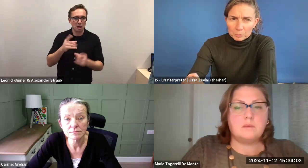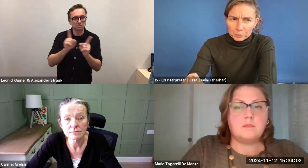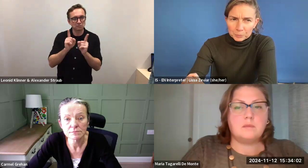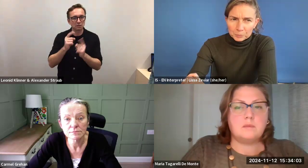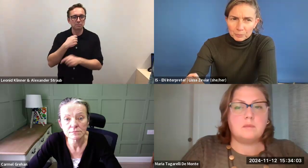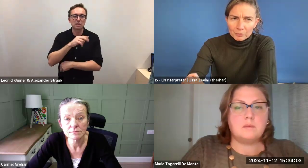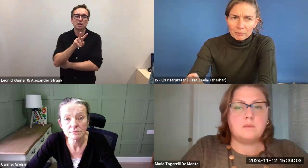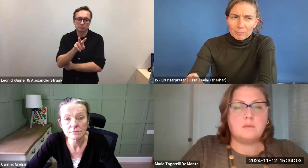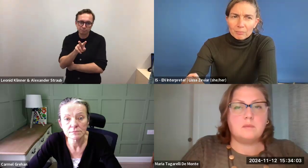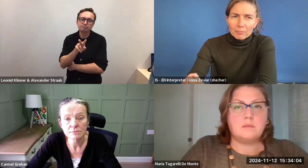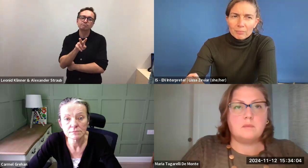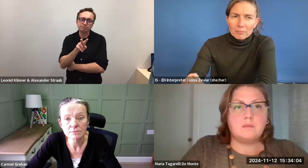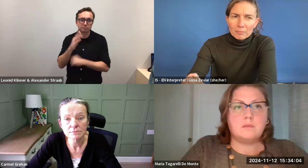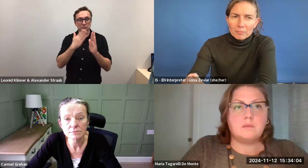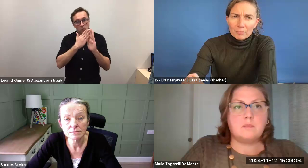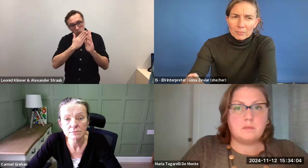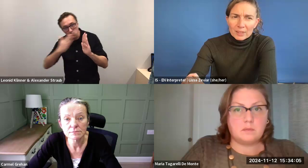screen.